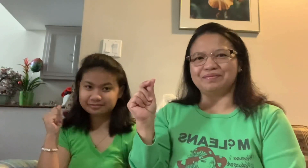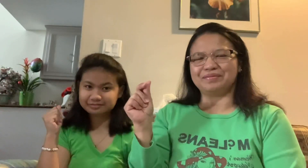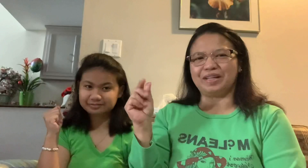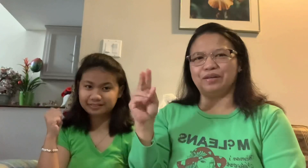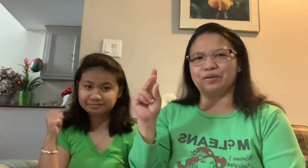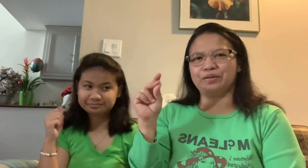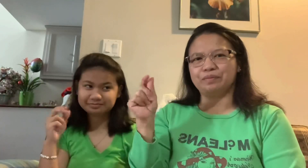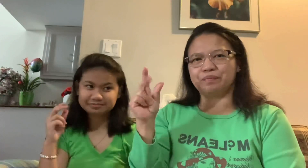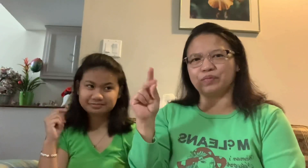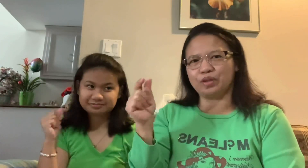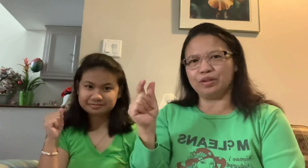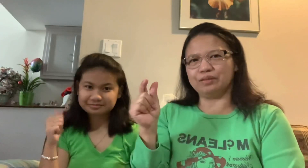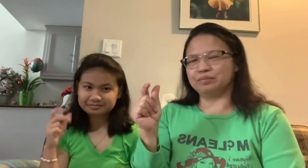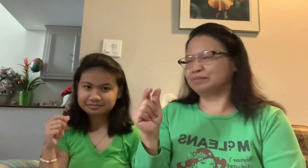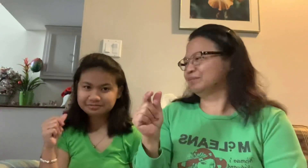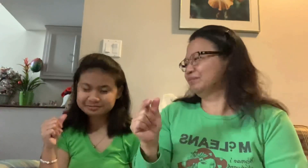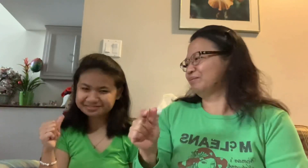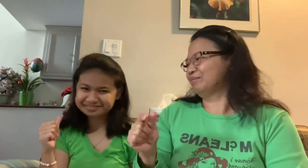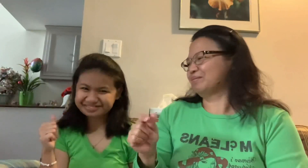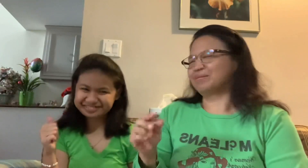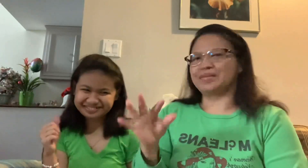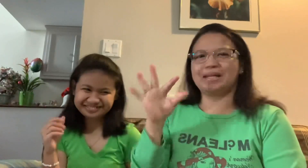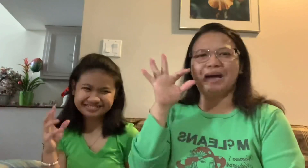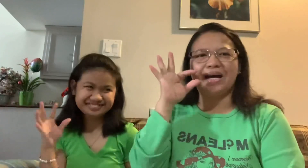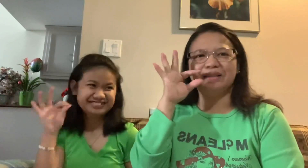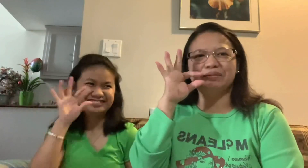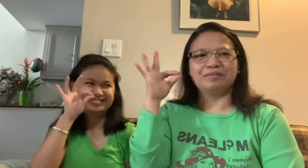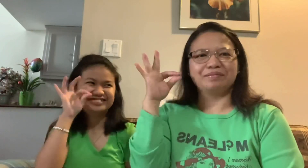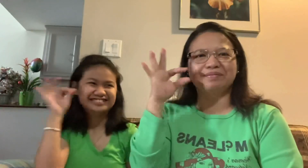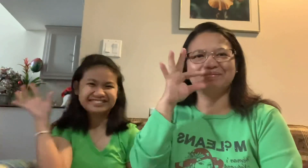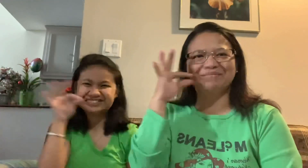Okay, or dog. Cat.